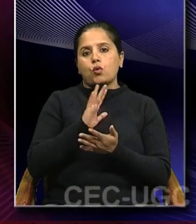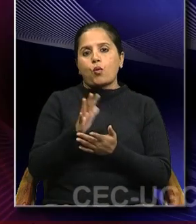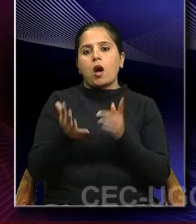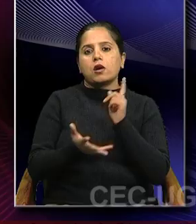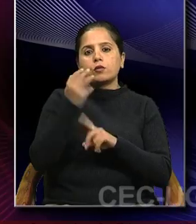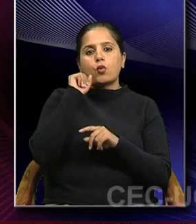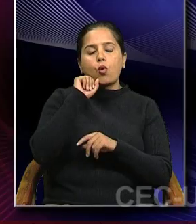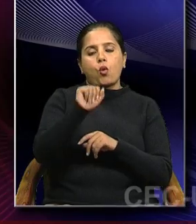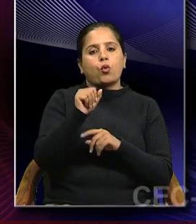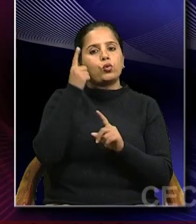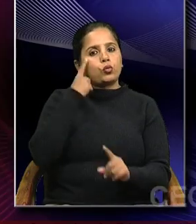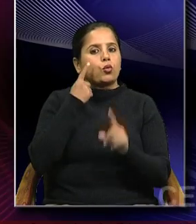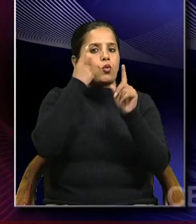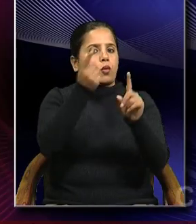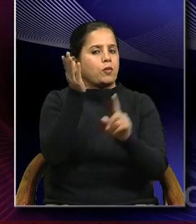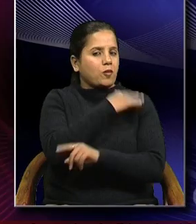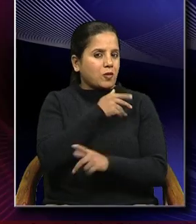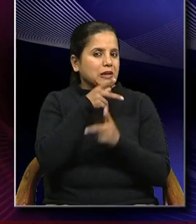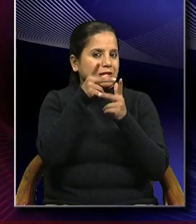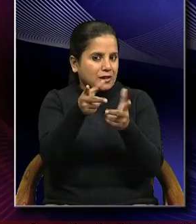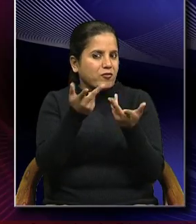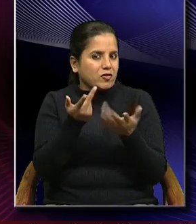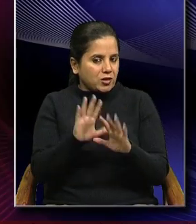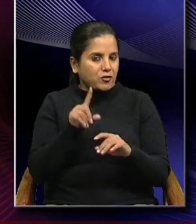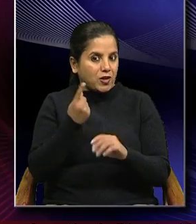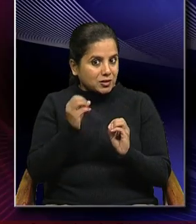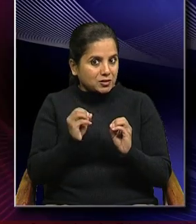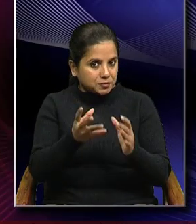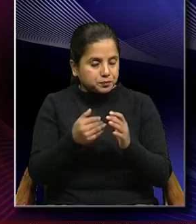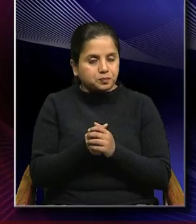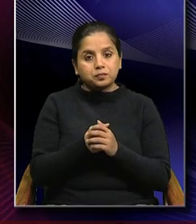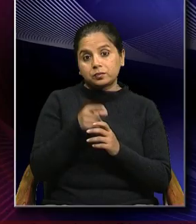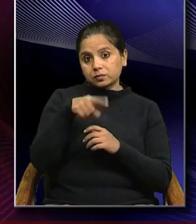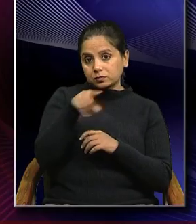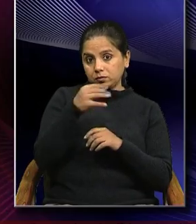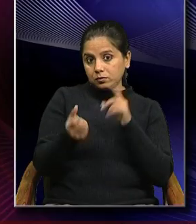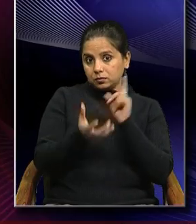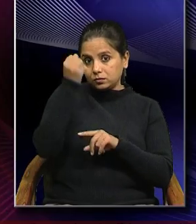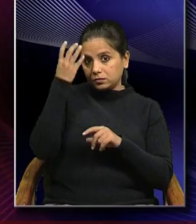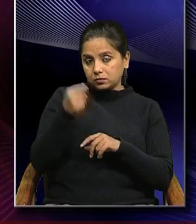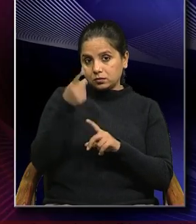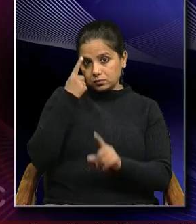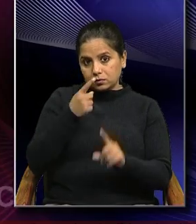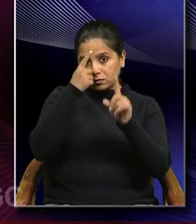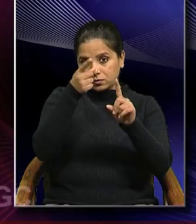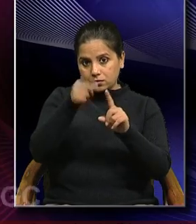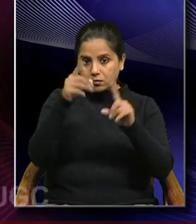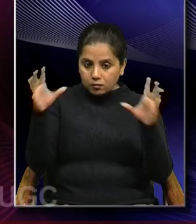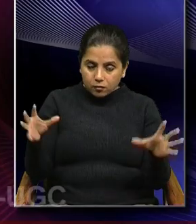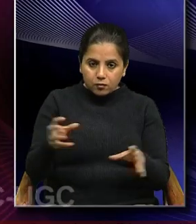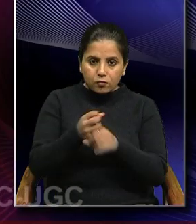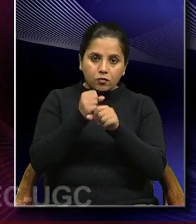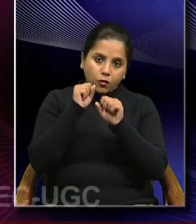of your goals, which I had spoken at the very outset, that in order to achieve your goals, you have to combine